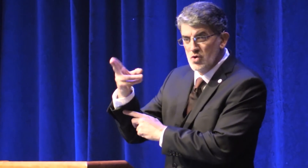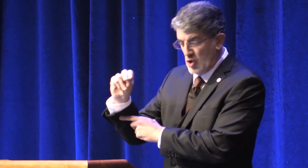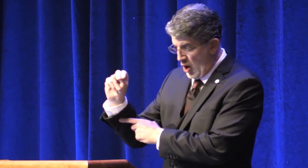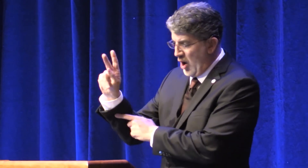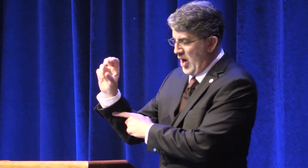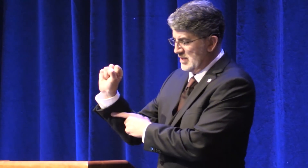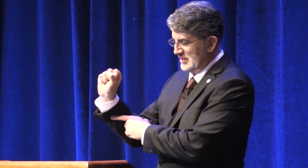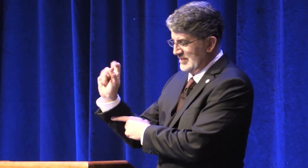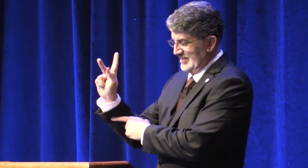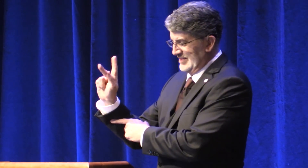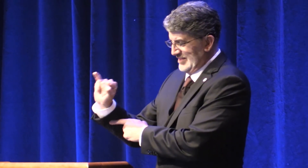John